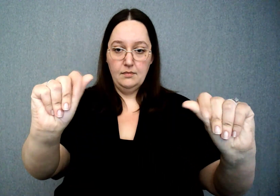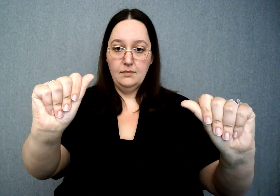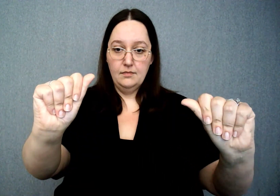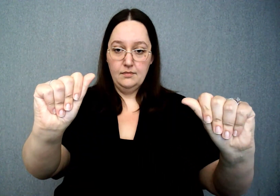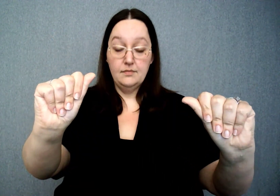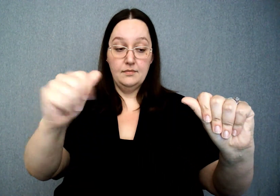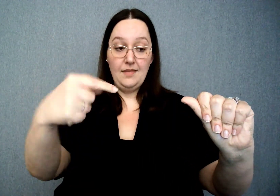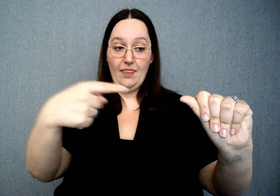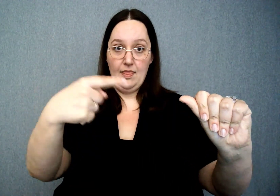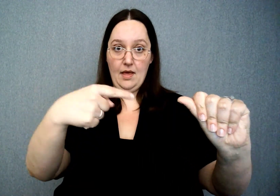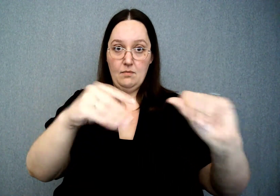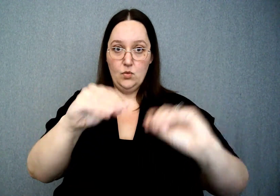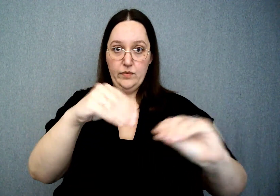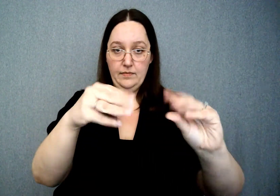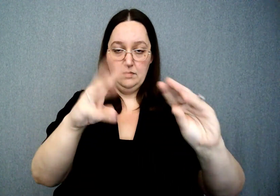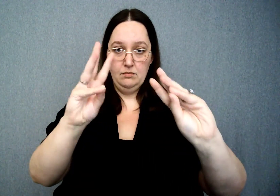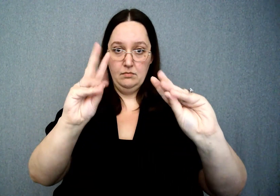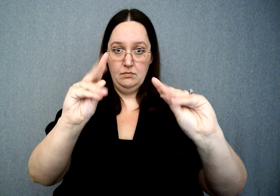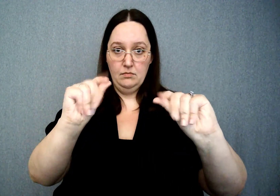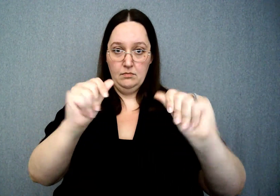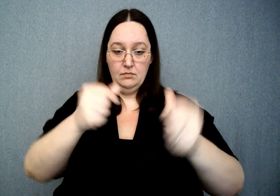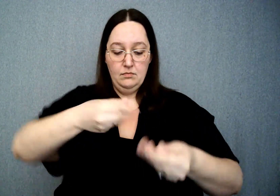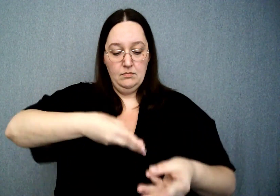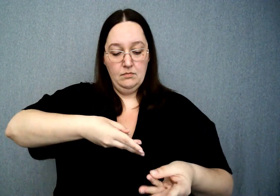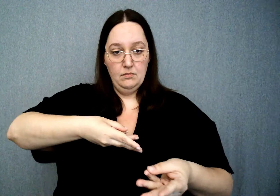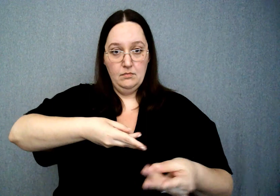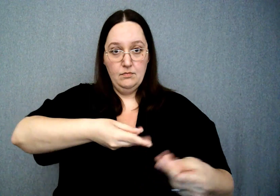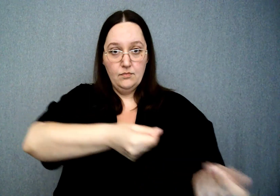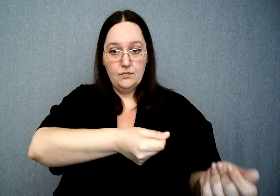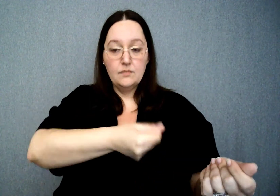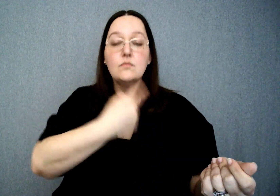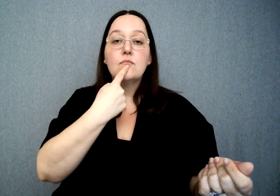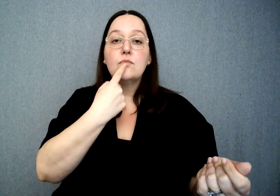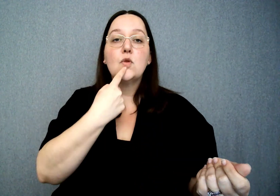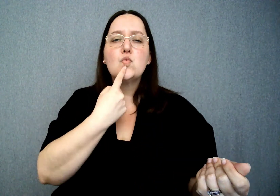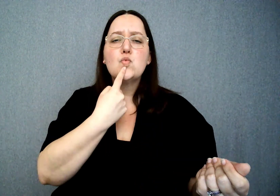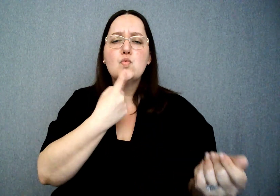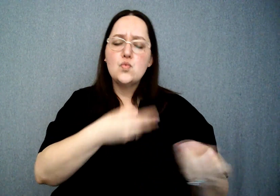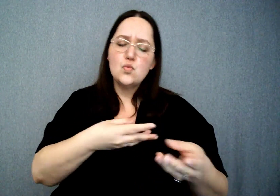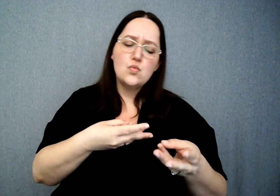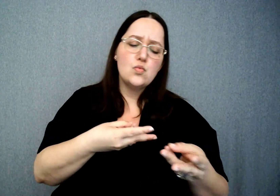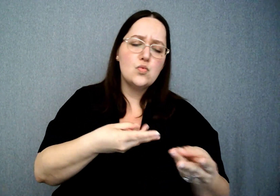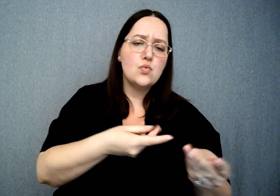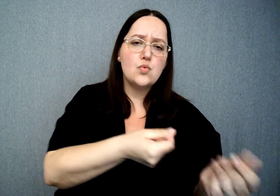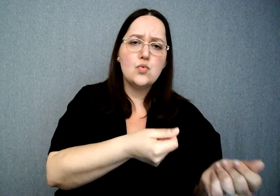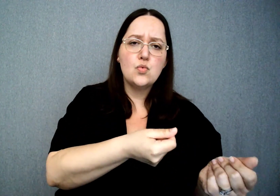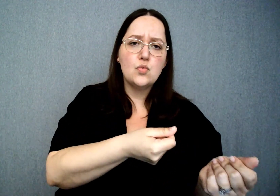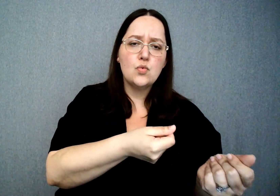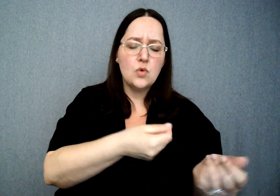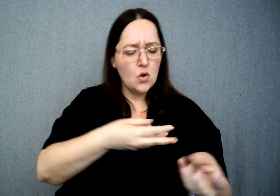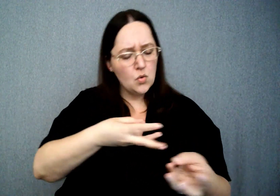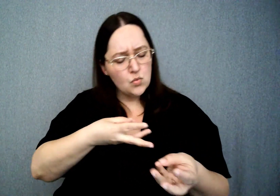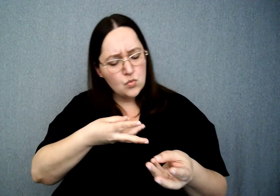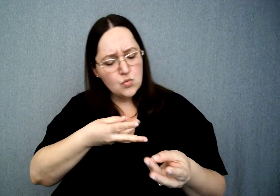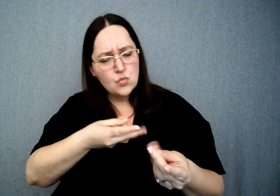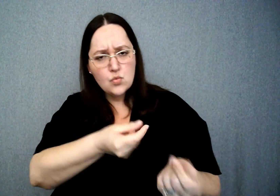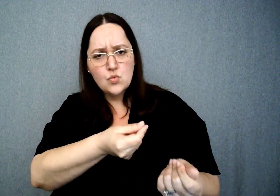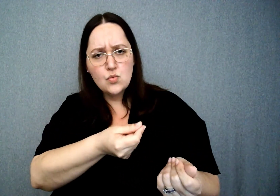slide forward. You are going to slide your thumb up your fingertips with the mouth morpheme oo,